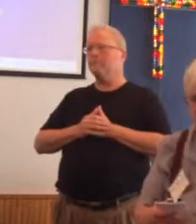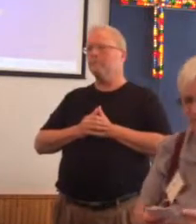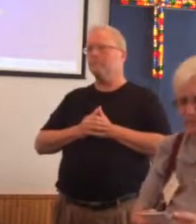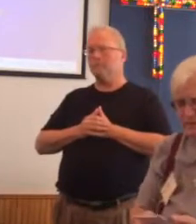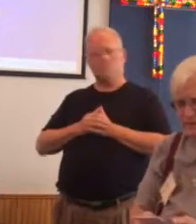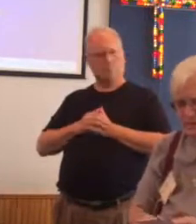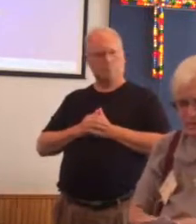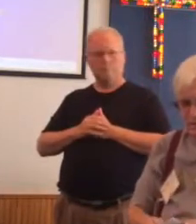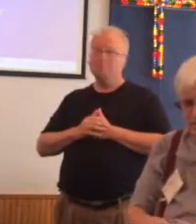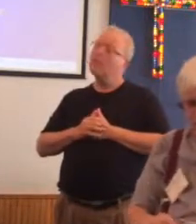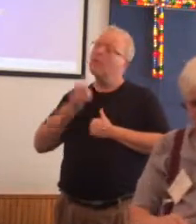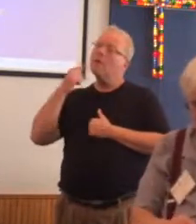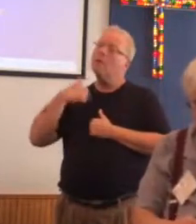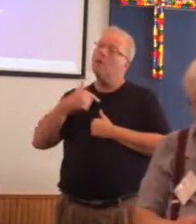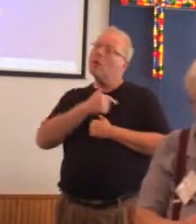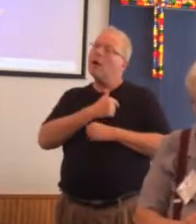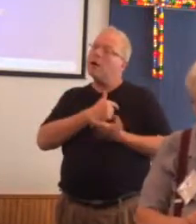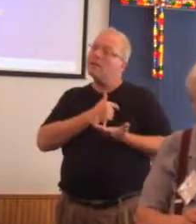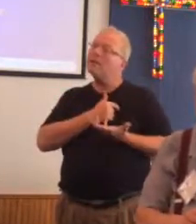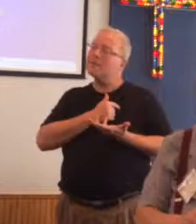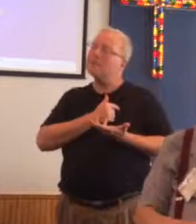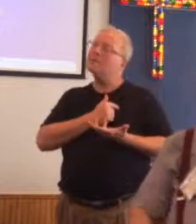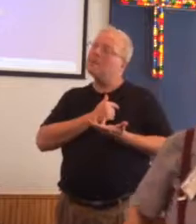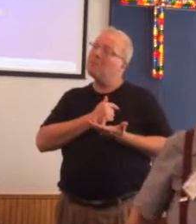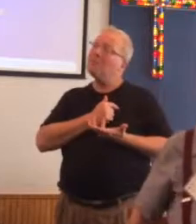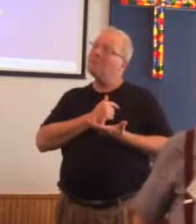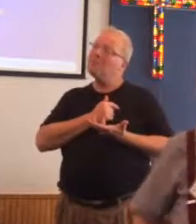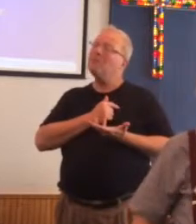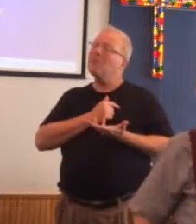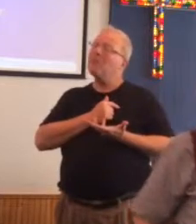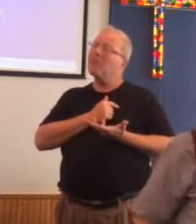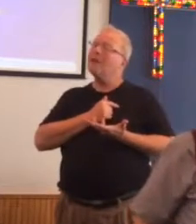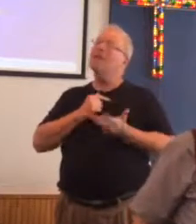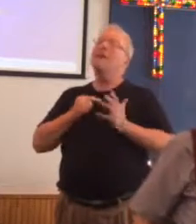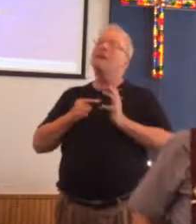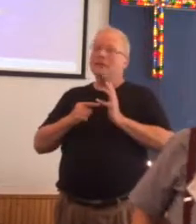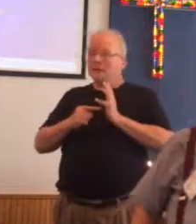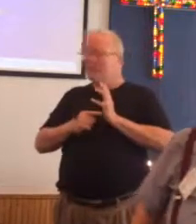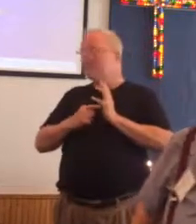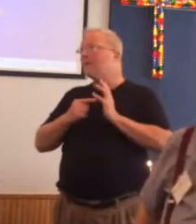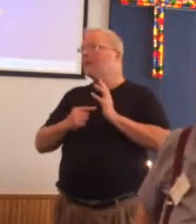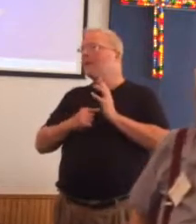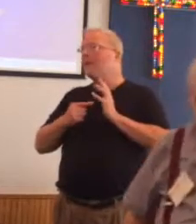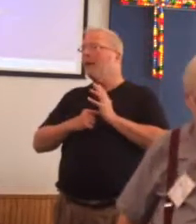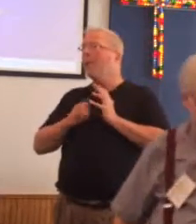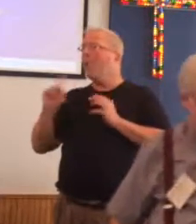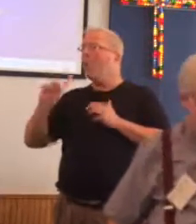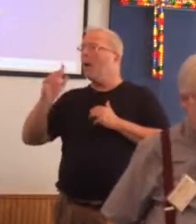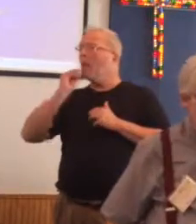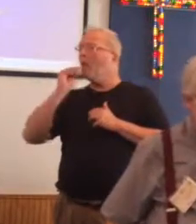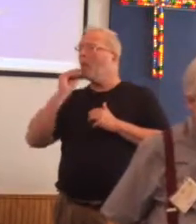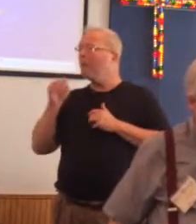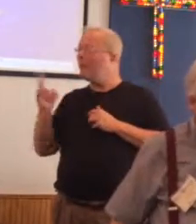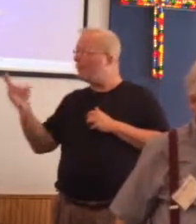three. You know? We sometimes need to return where we came from.